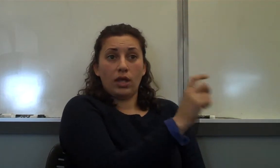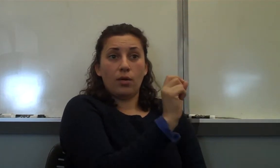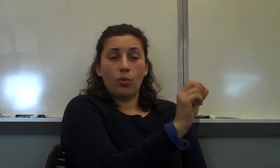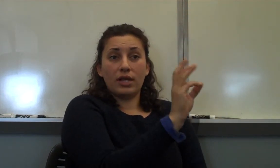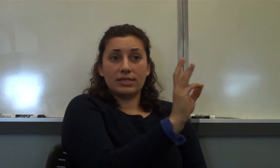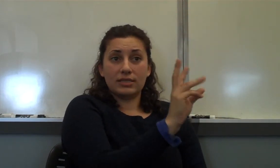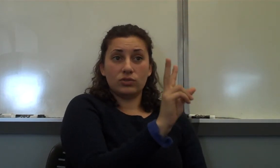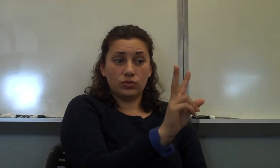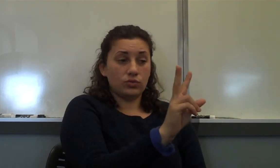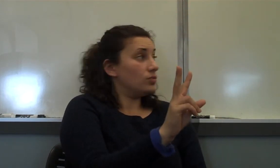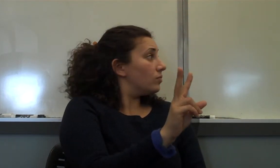and